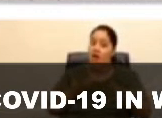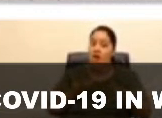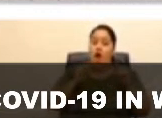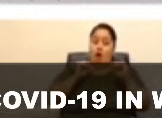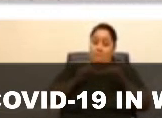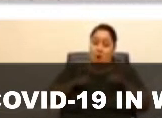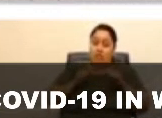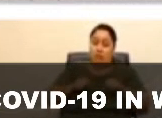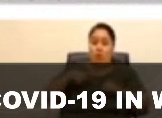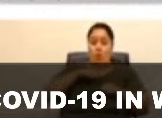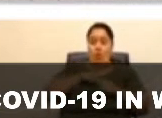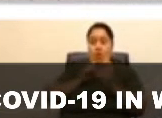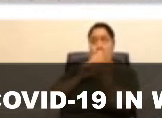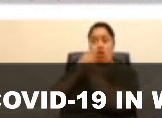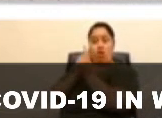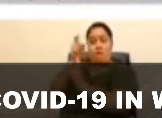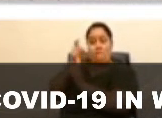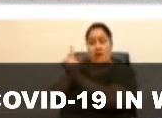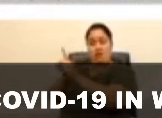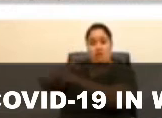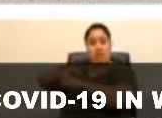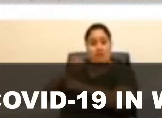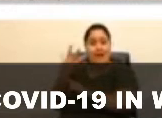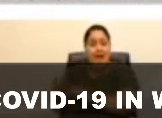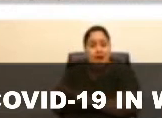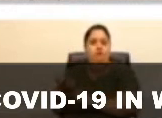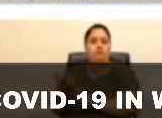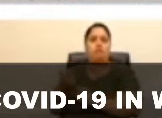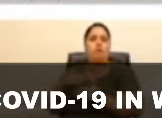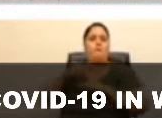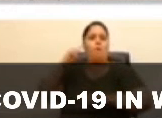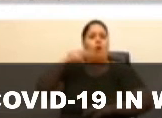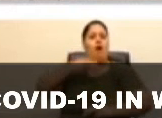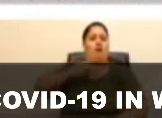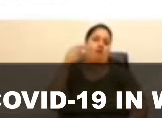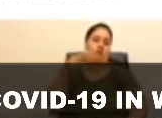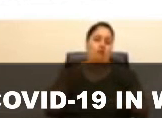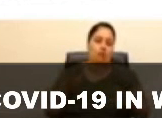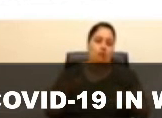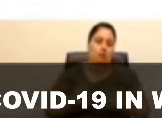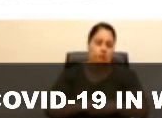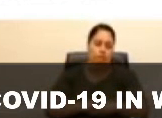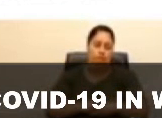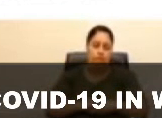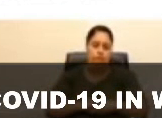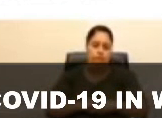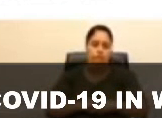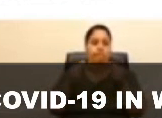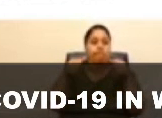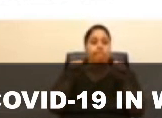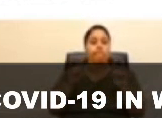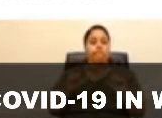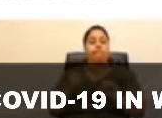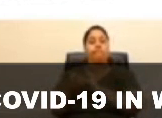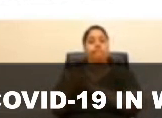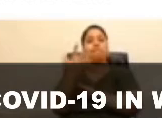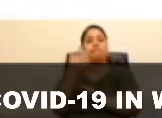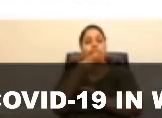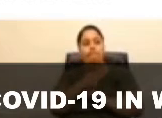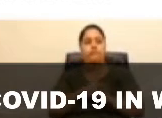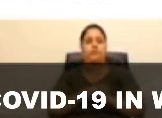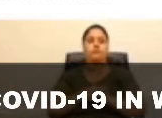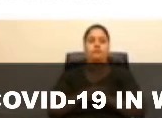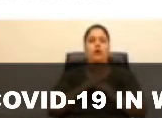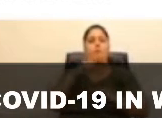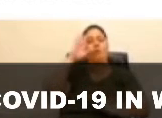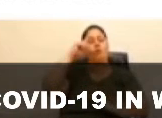in contact with an active case are greater. If we can go to the next slide. This is looking in a little bit more detail at